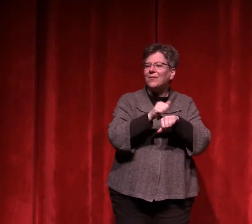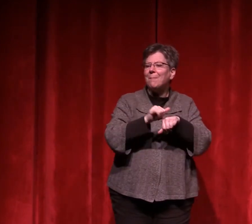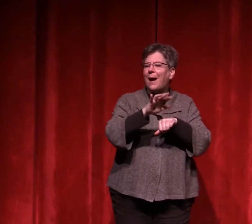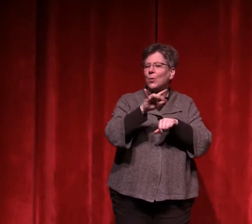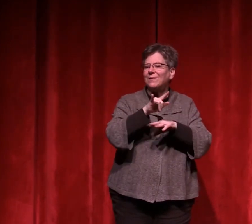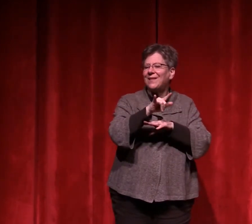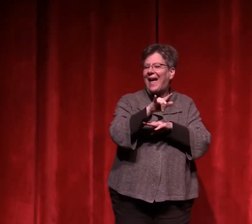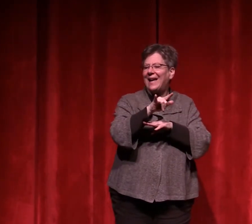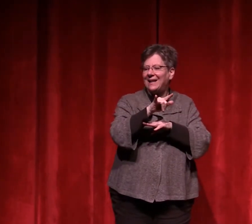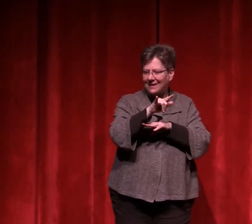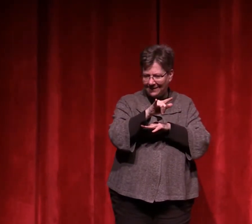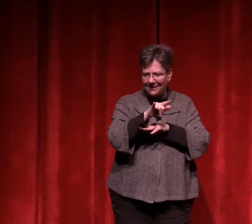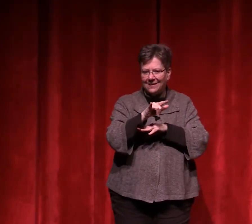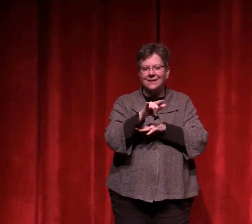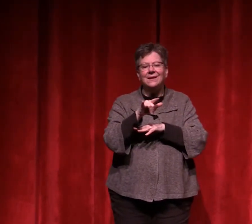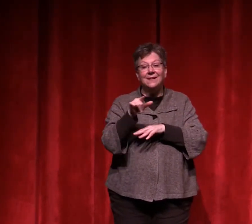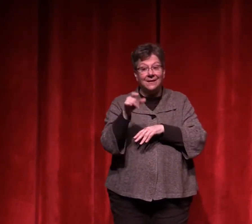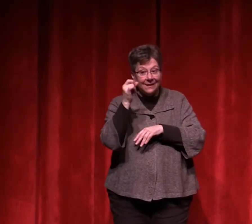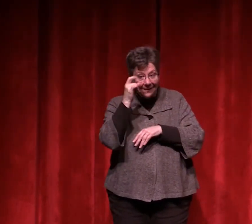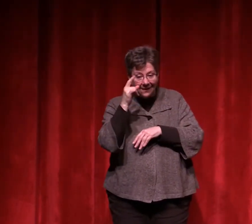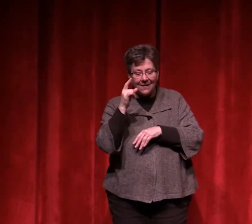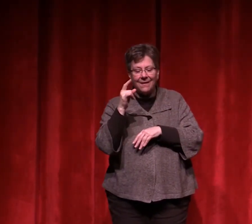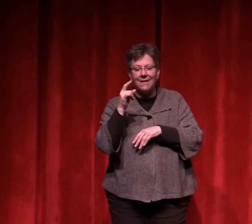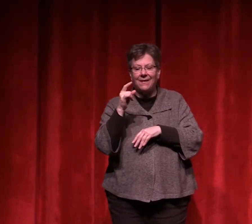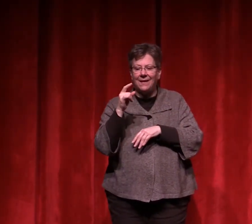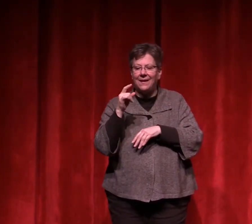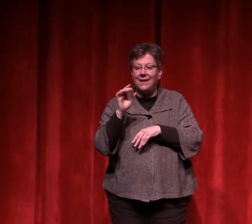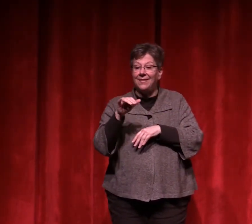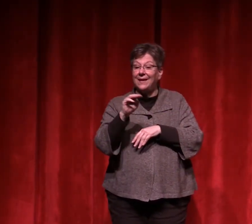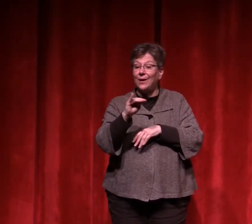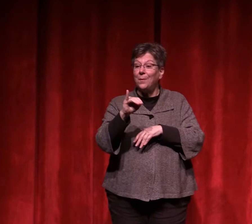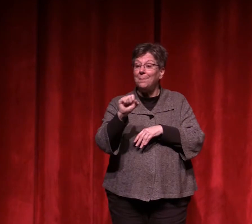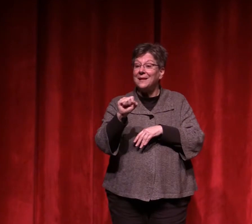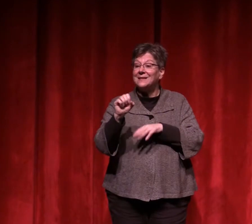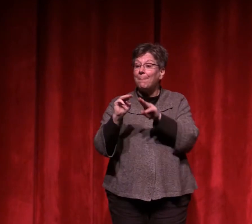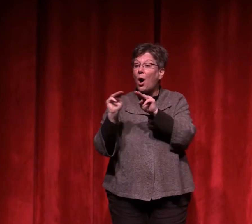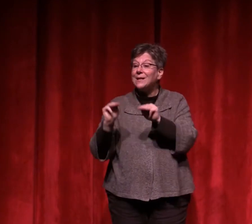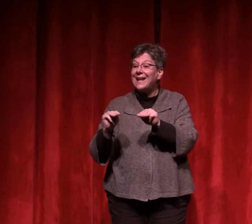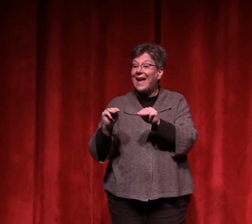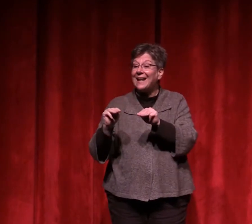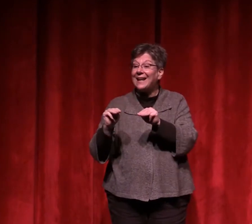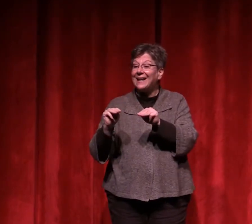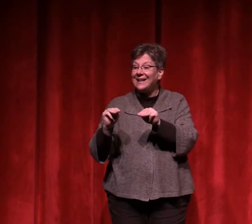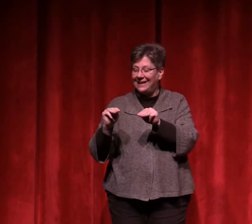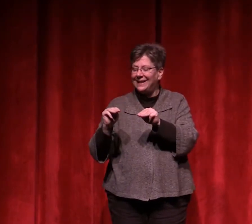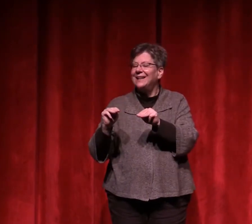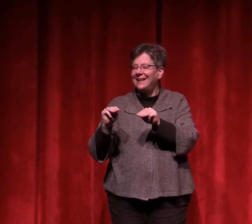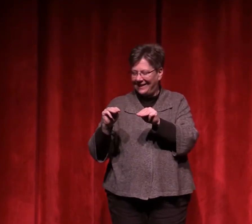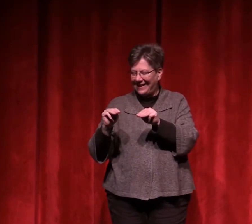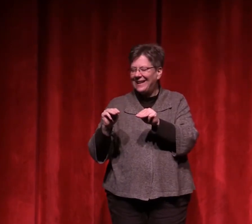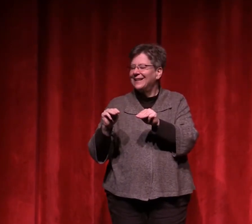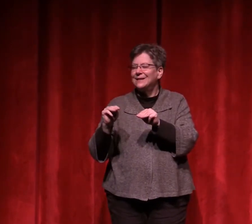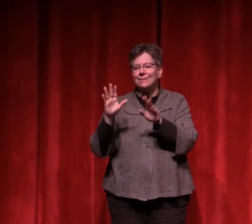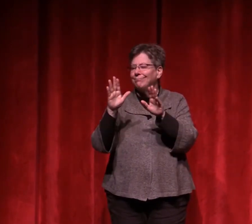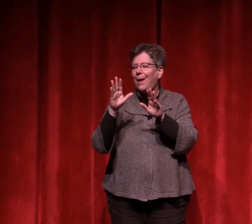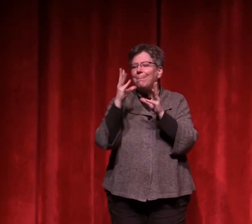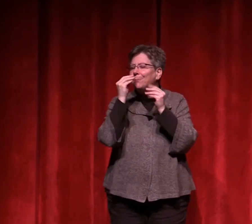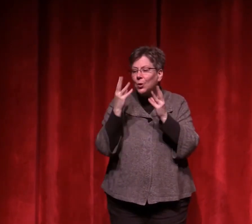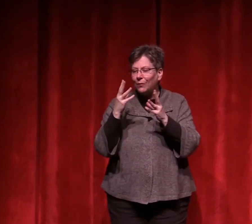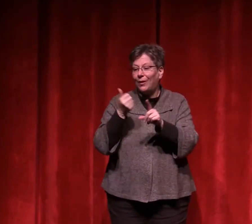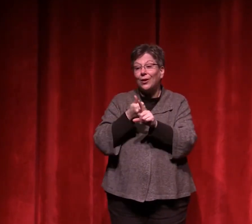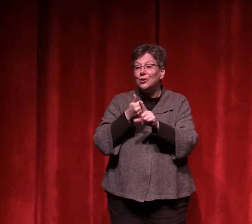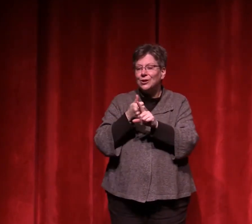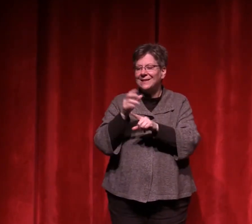note, for the sake of clarity, the Miss Montana in the following story is stunningly beautiful.